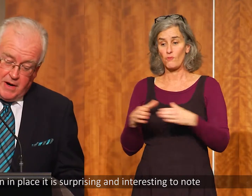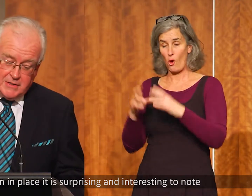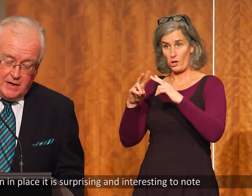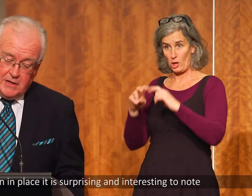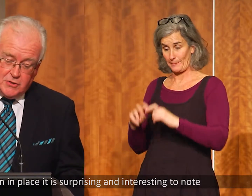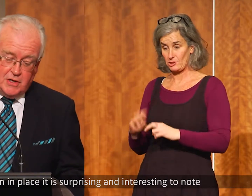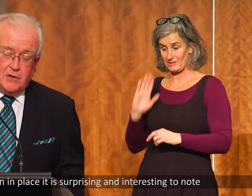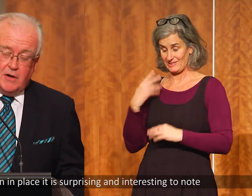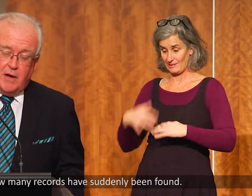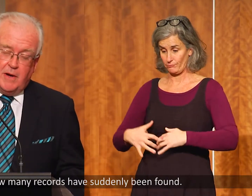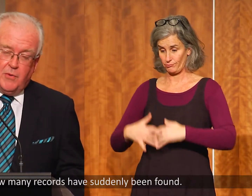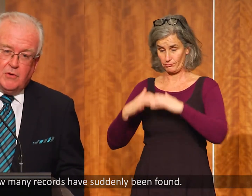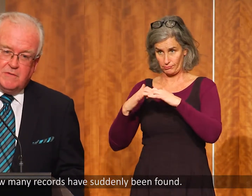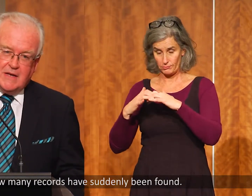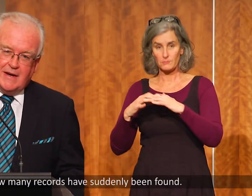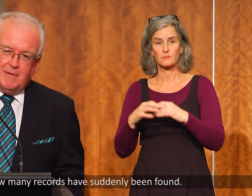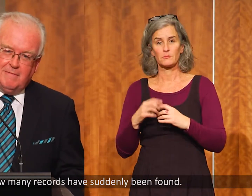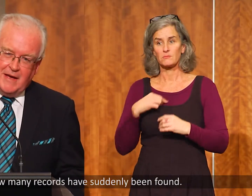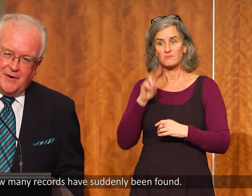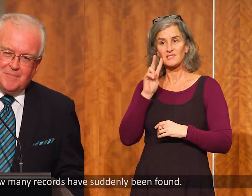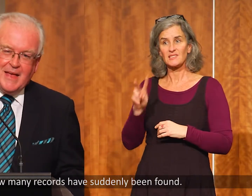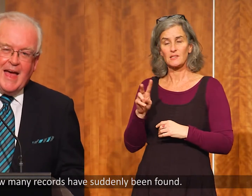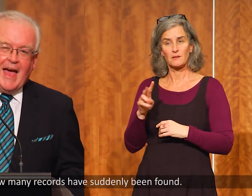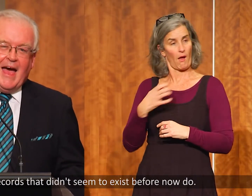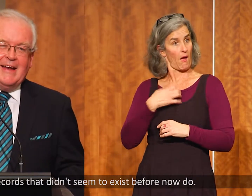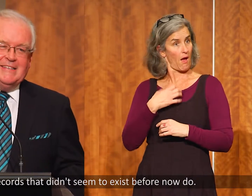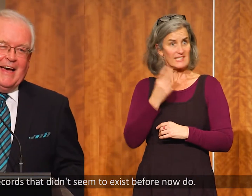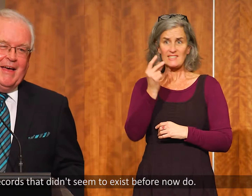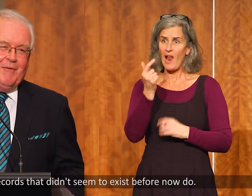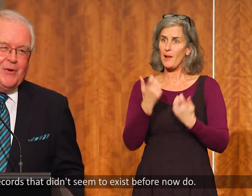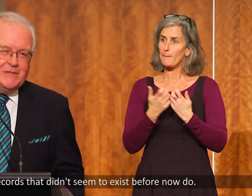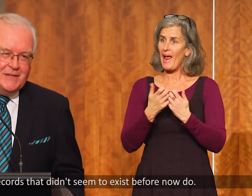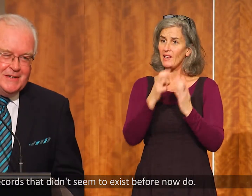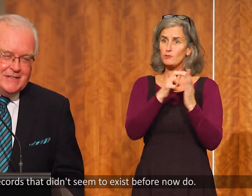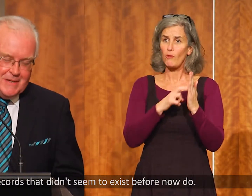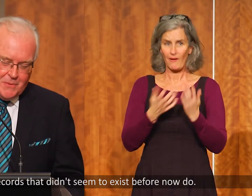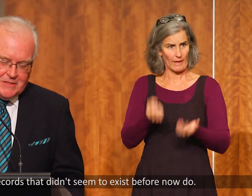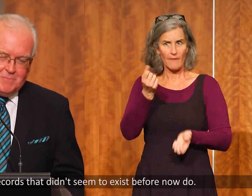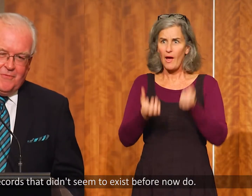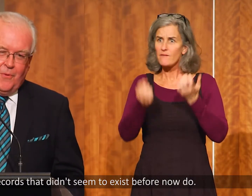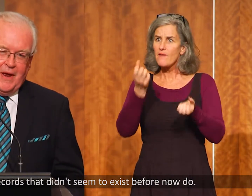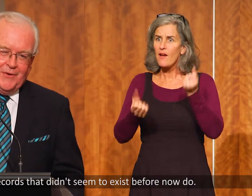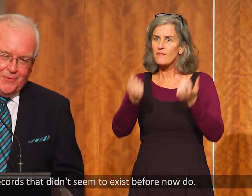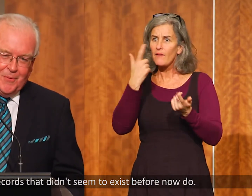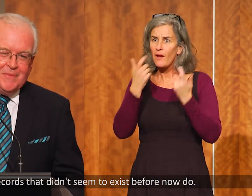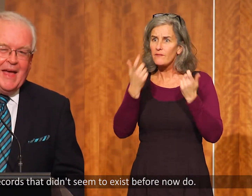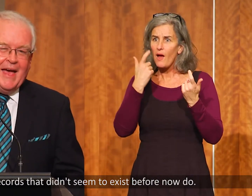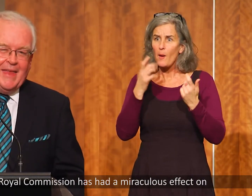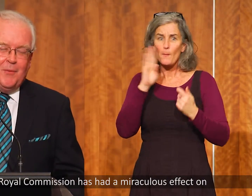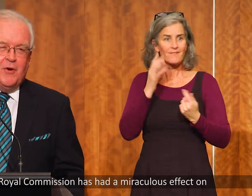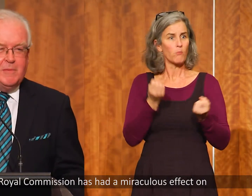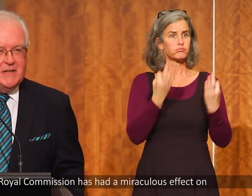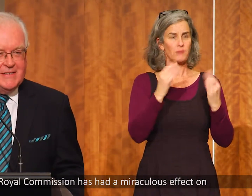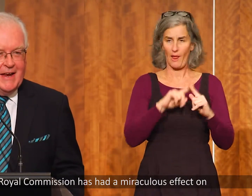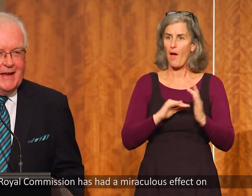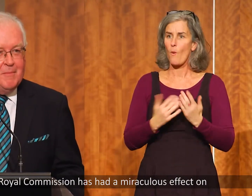is surprising and interesting to note how many records have suddenly been found. And records that didn't seem to exist before now do. And